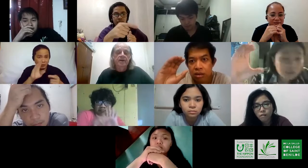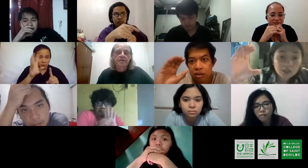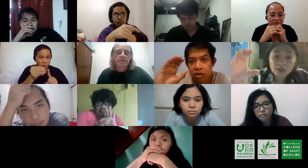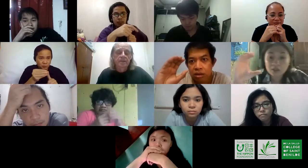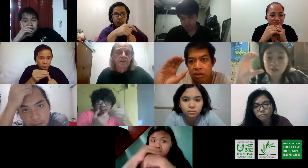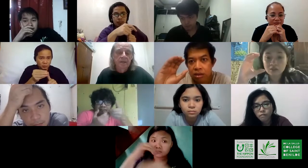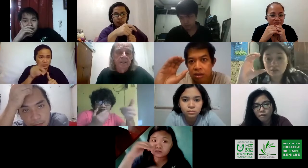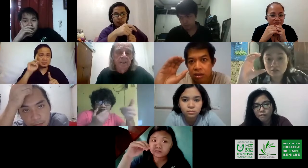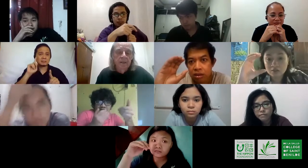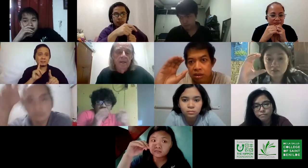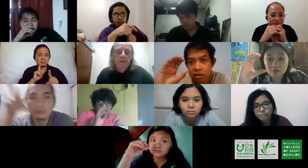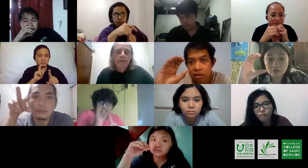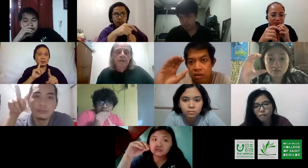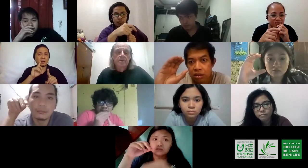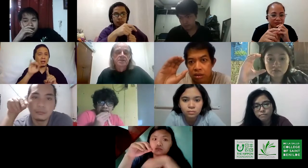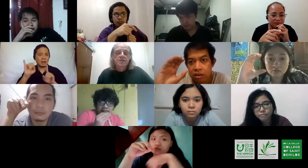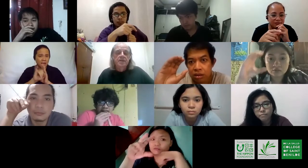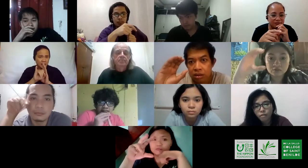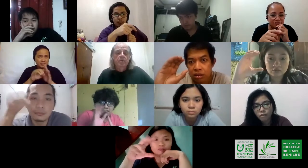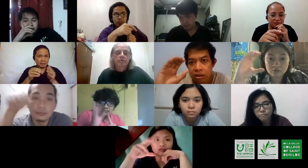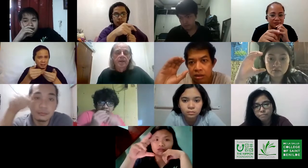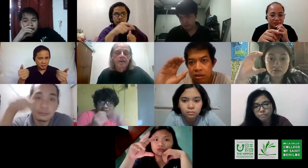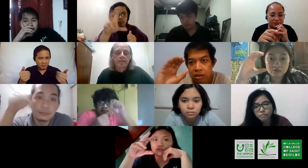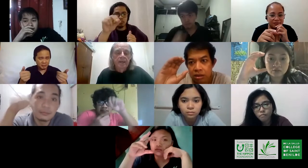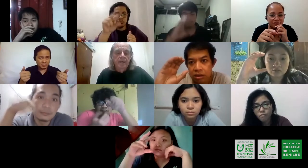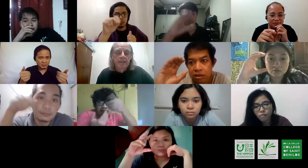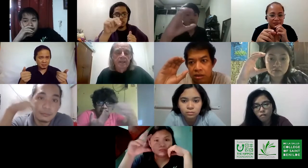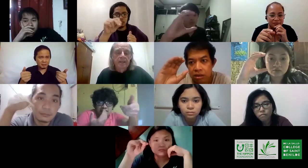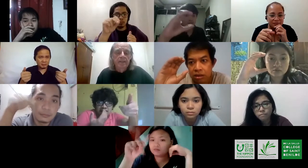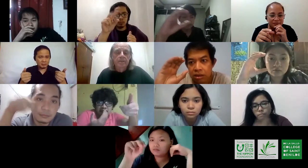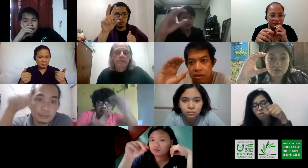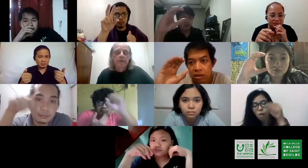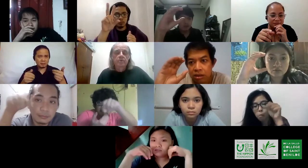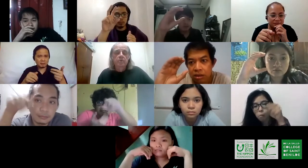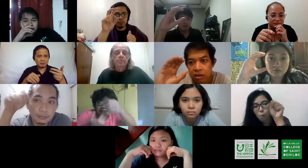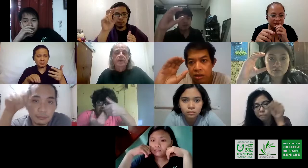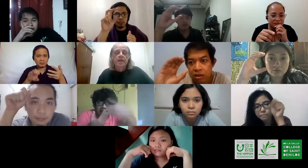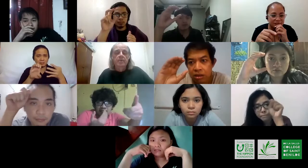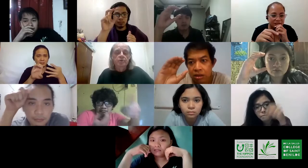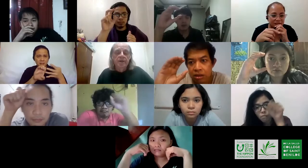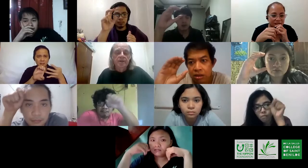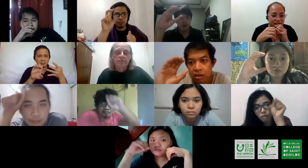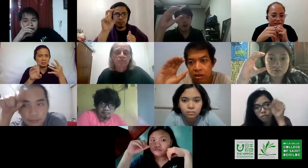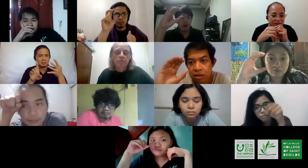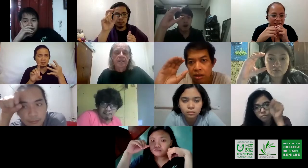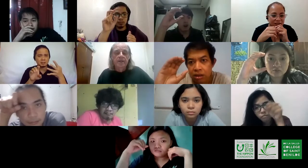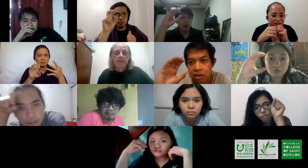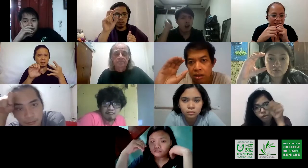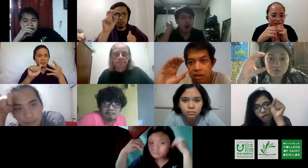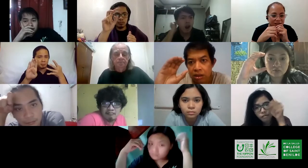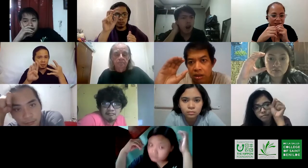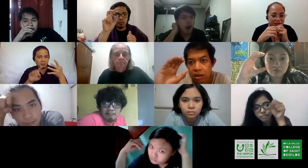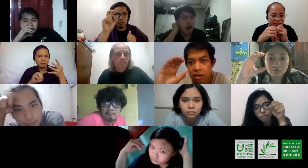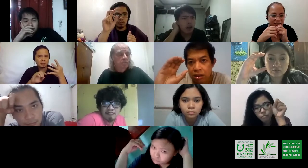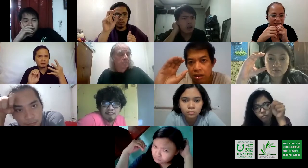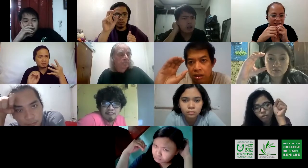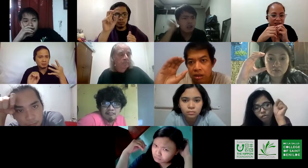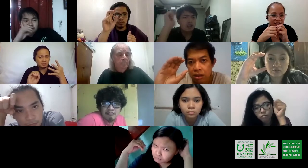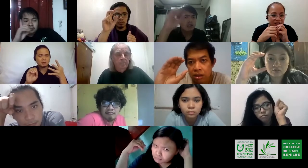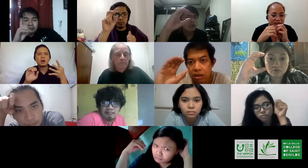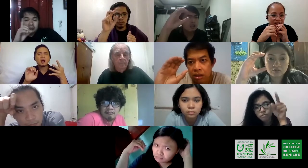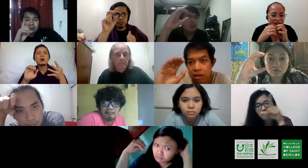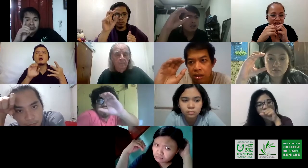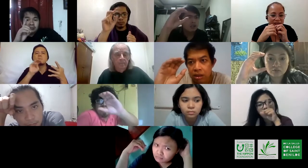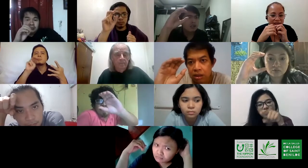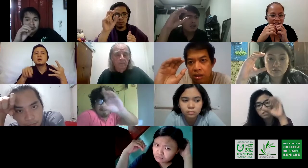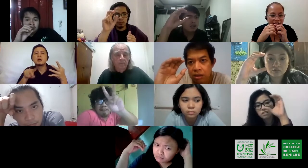deaf identity. C, both A and B. D, neither A nor B. How would you answer for Manila?